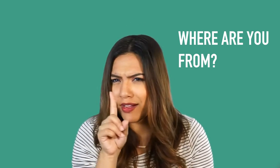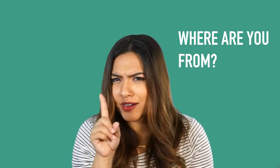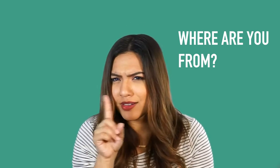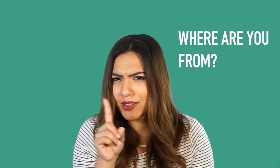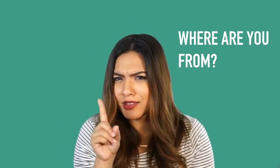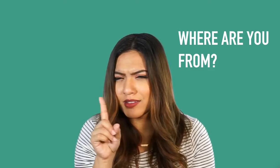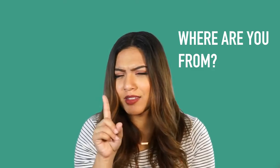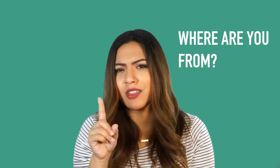where?